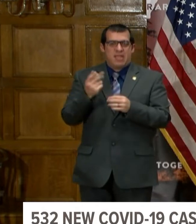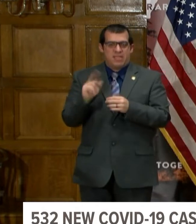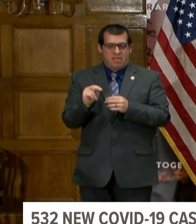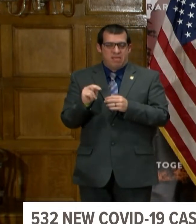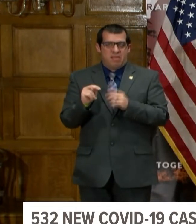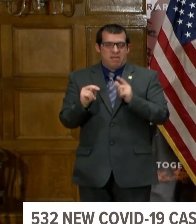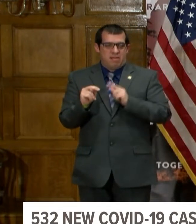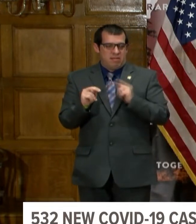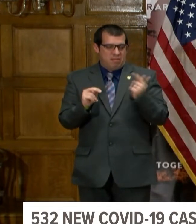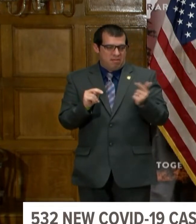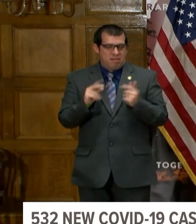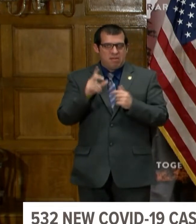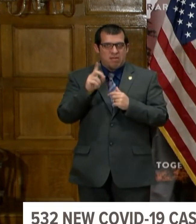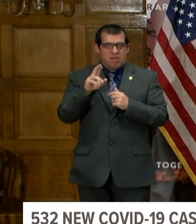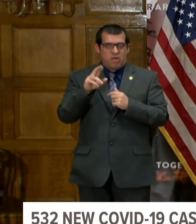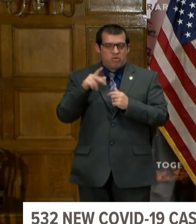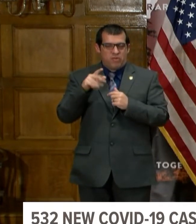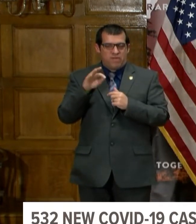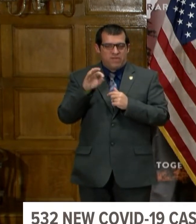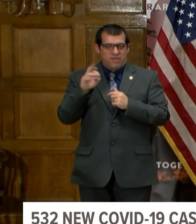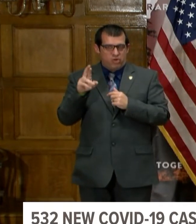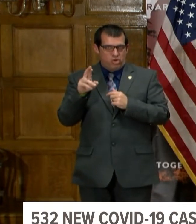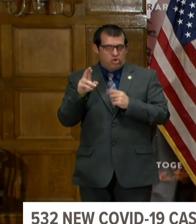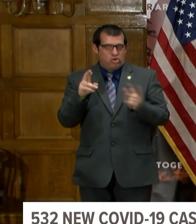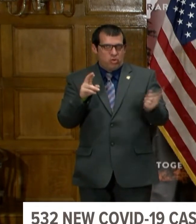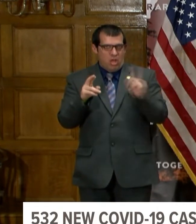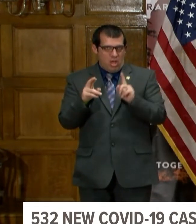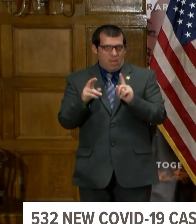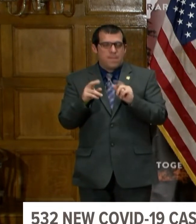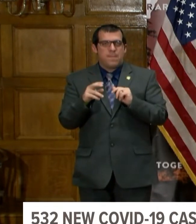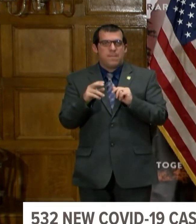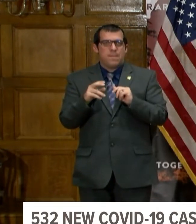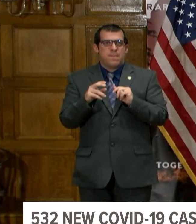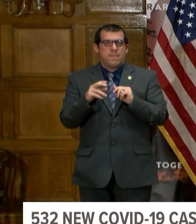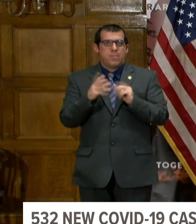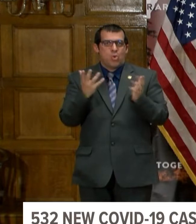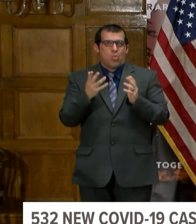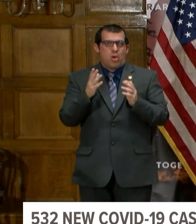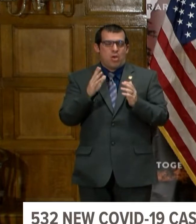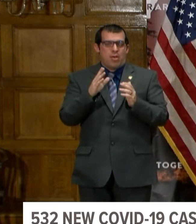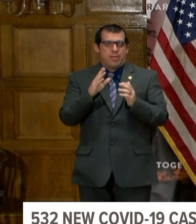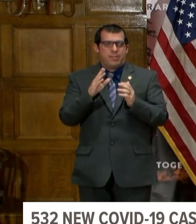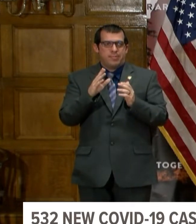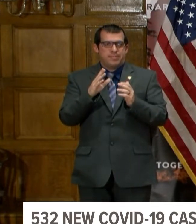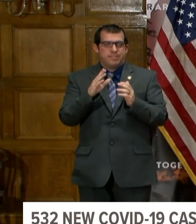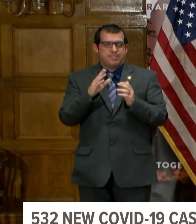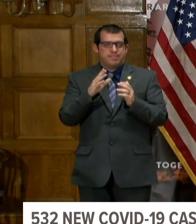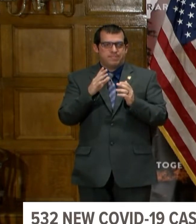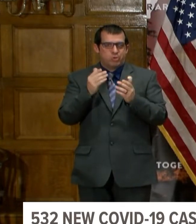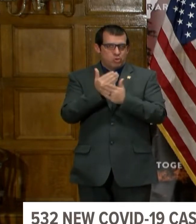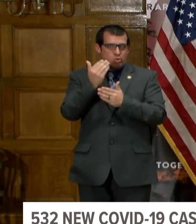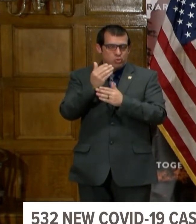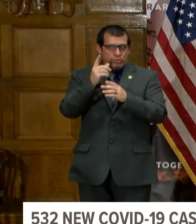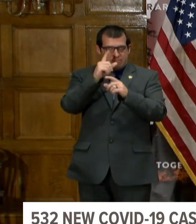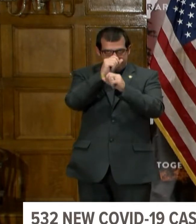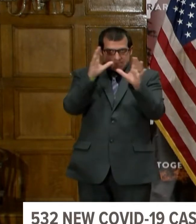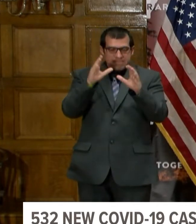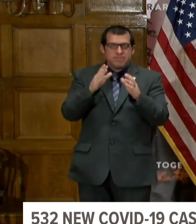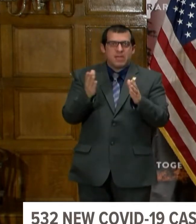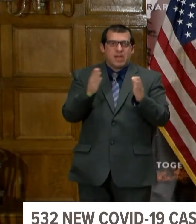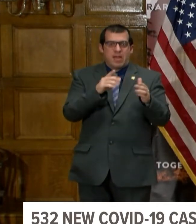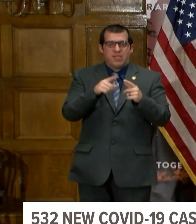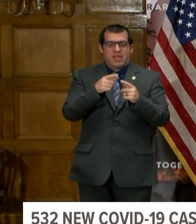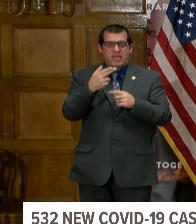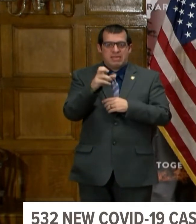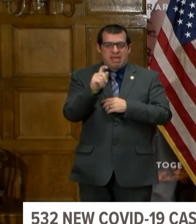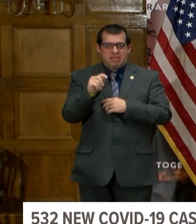ask Dr. Pfeffer to come to talk about an initiative, followed by our guest, Julie Wallace, that